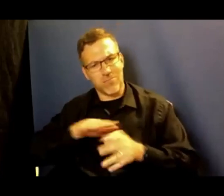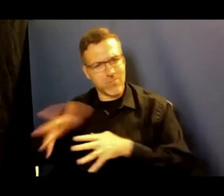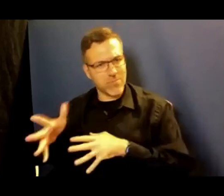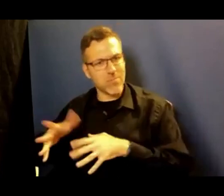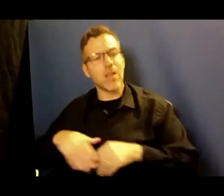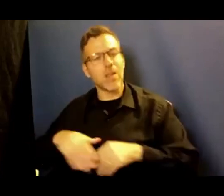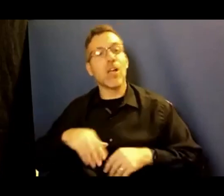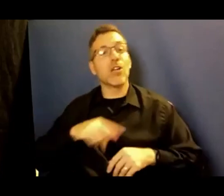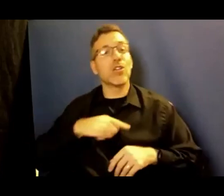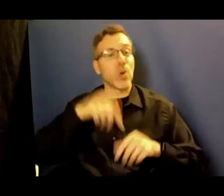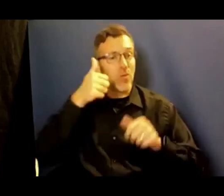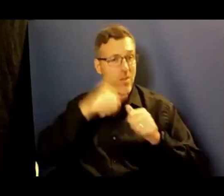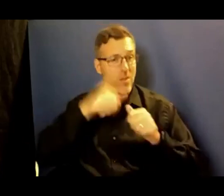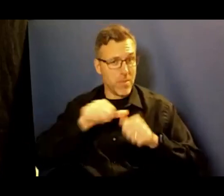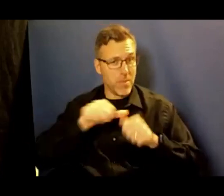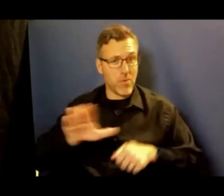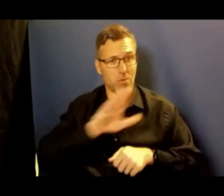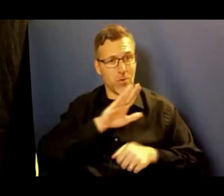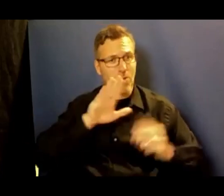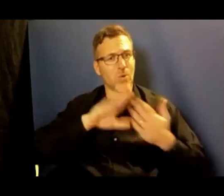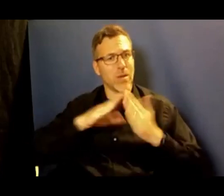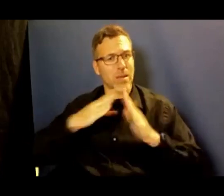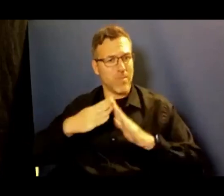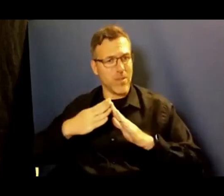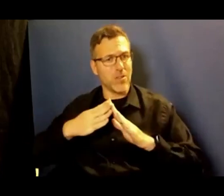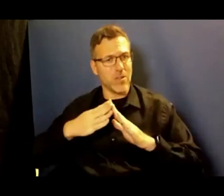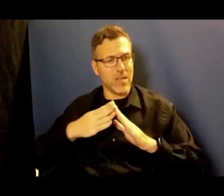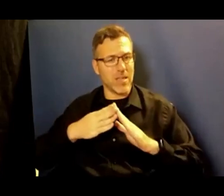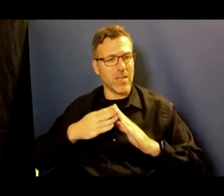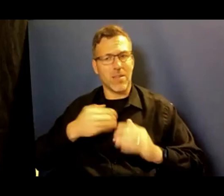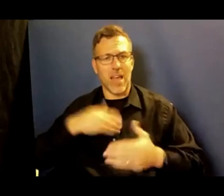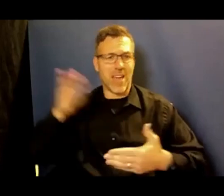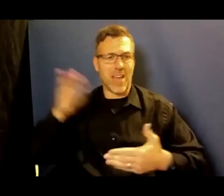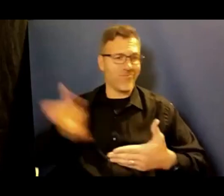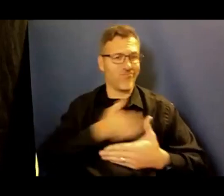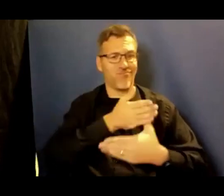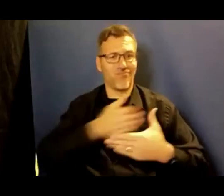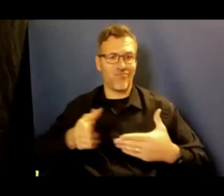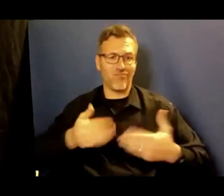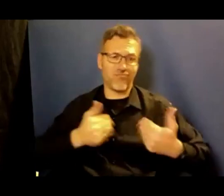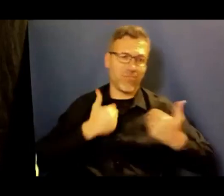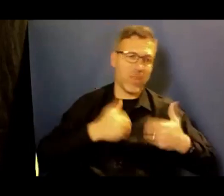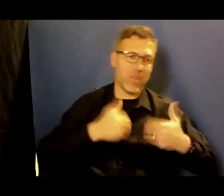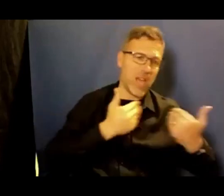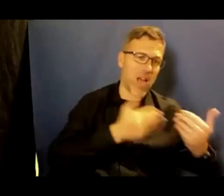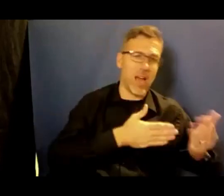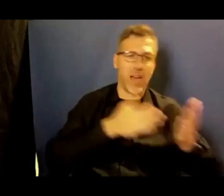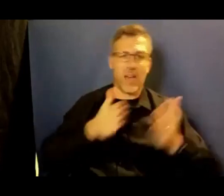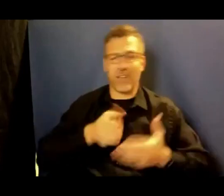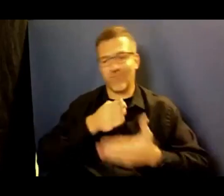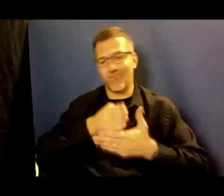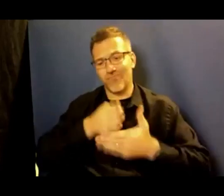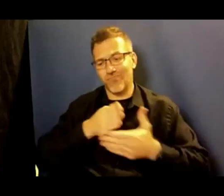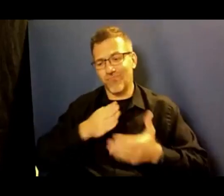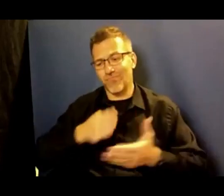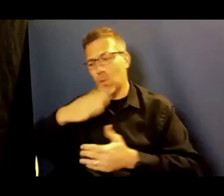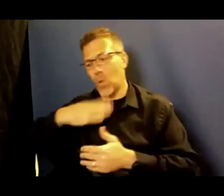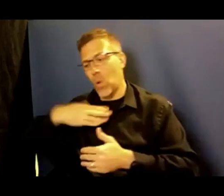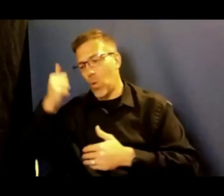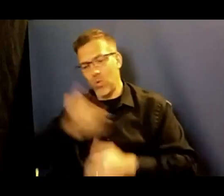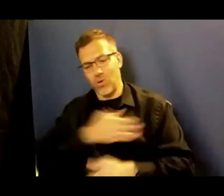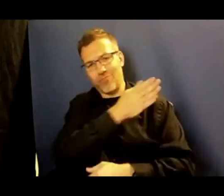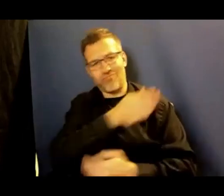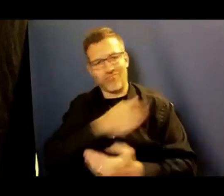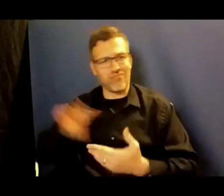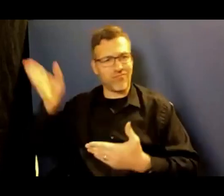remembering that your community has a wide range of ages and health status, and that you get vaccinated